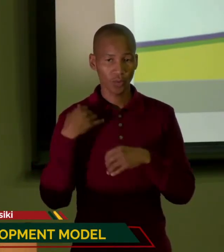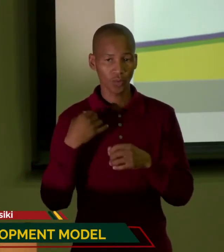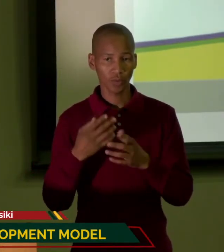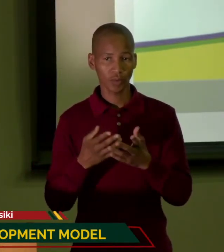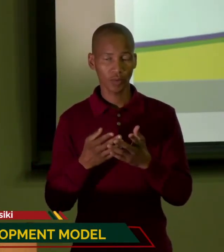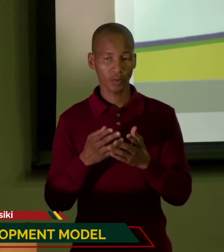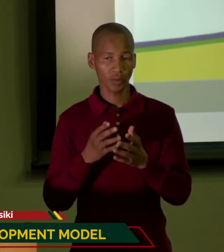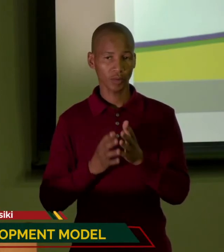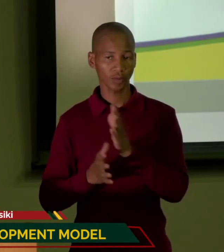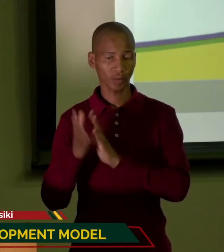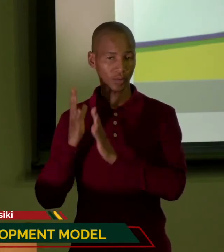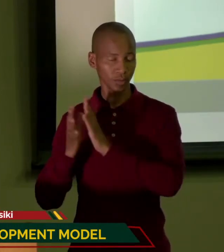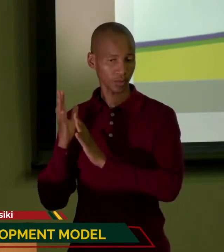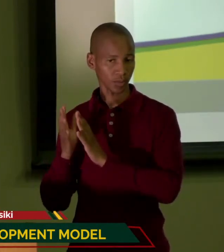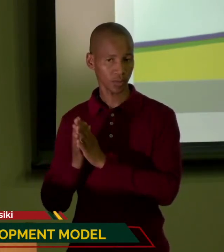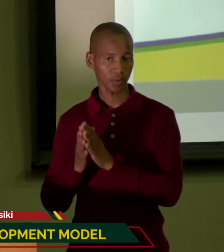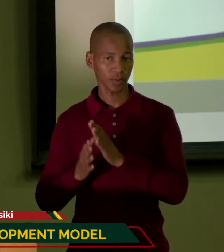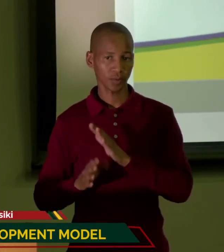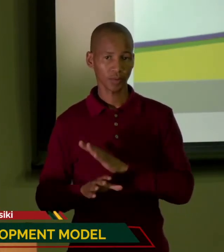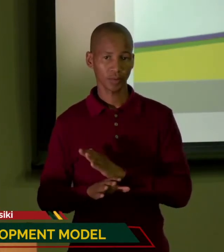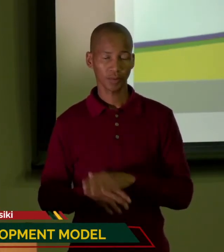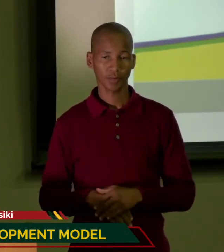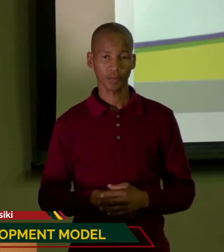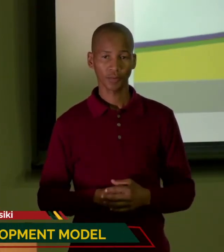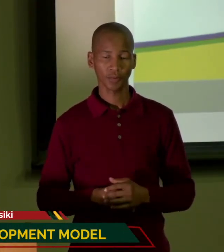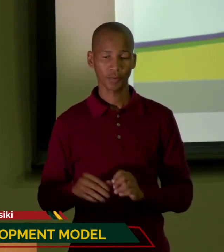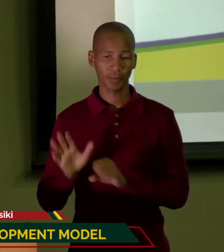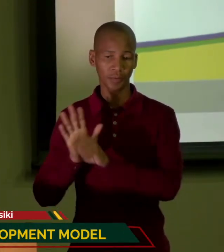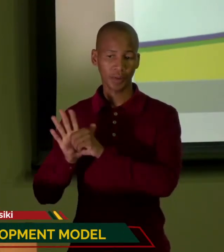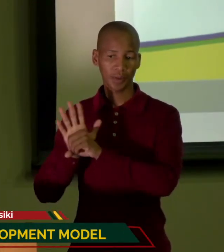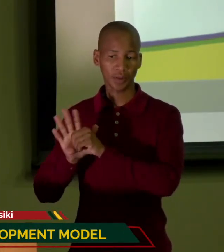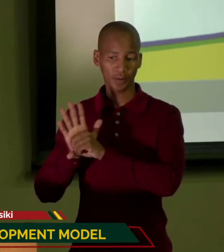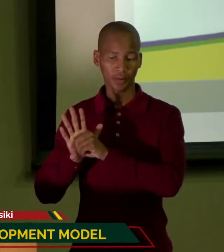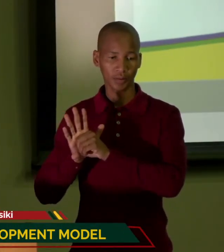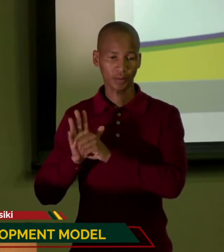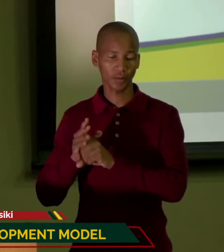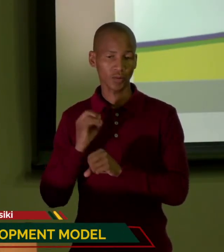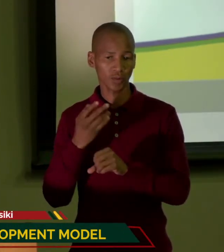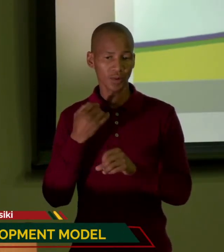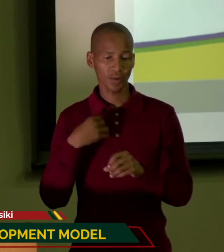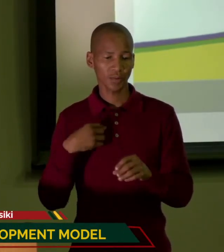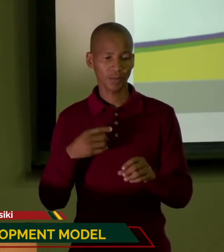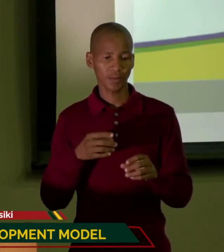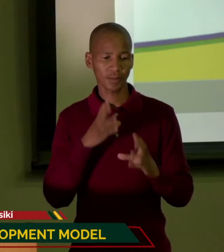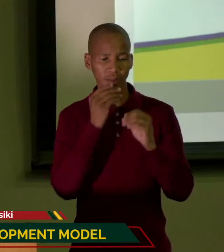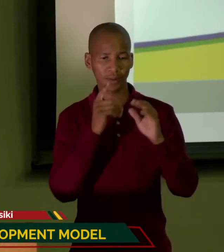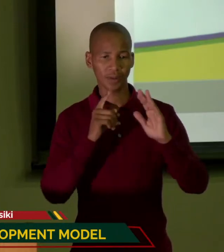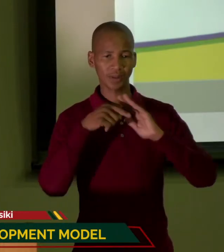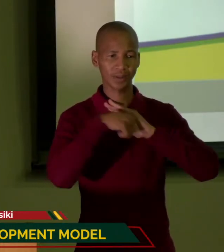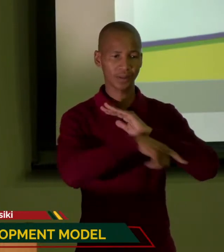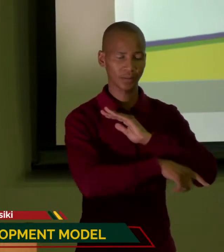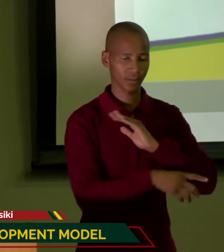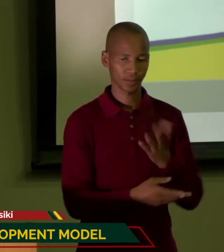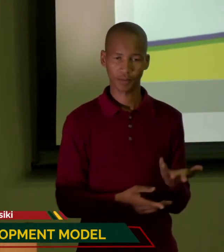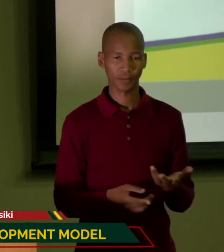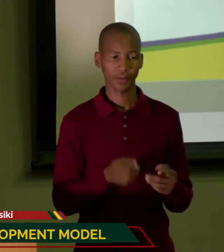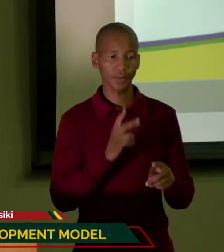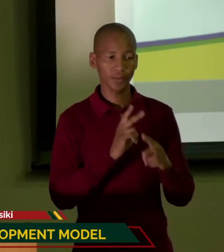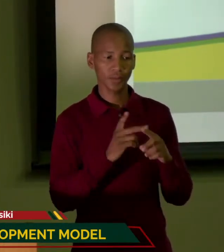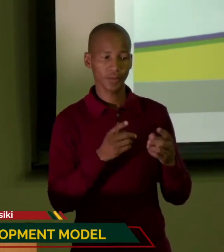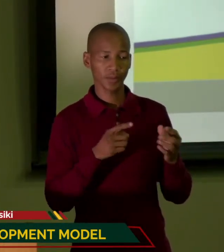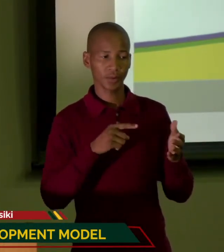planning trajectory. And this would take in deeply, and the critical